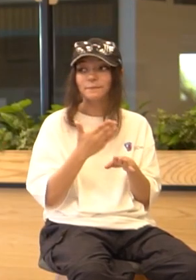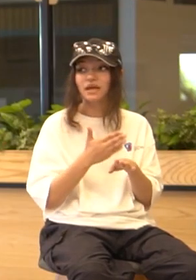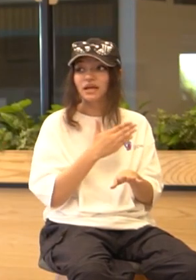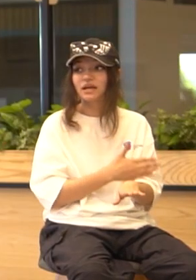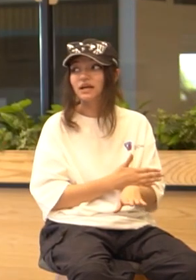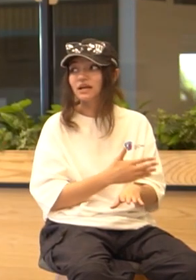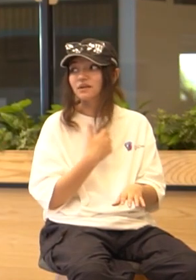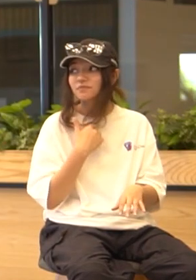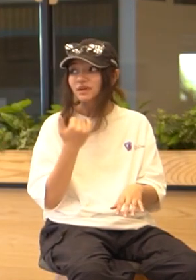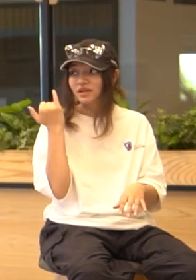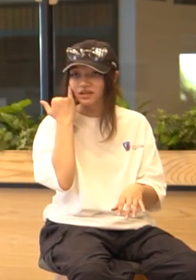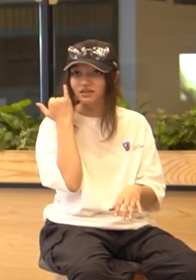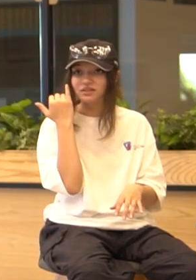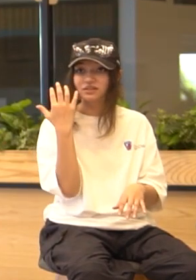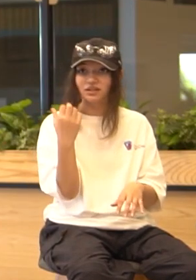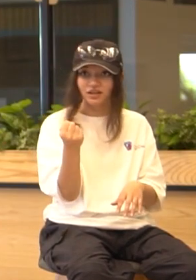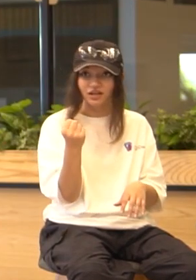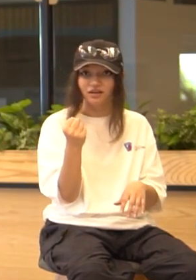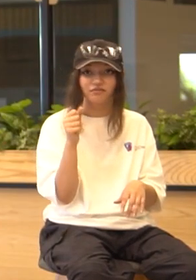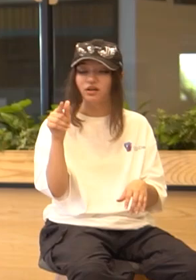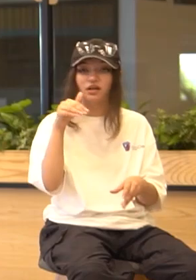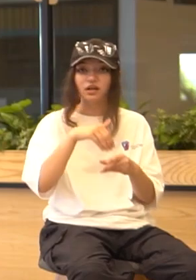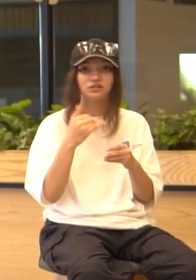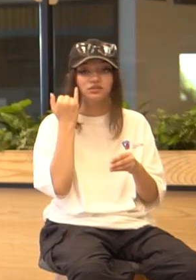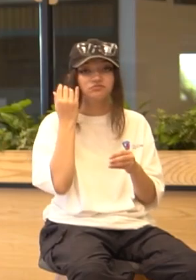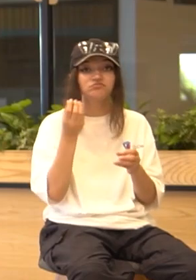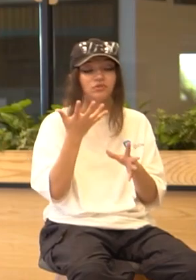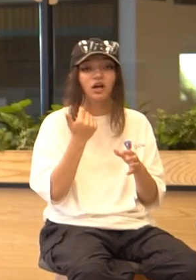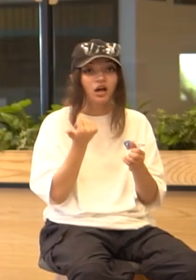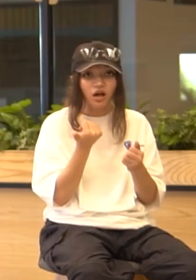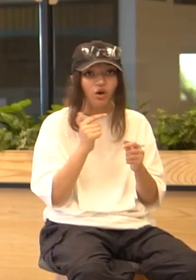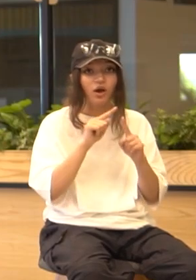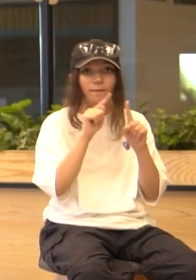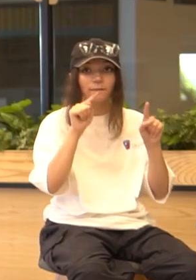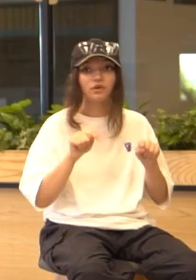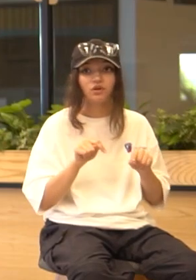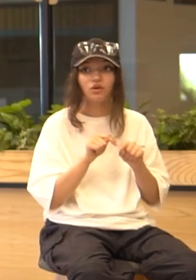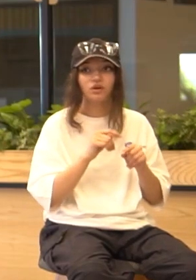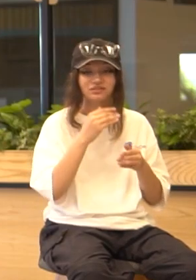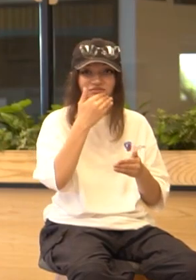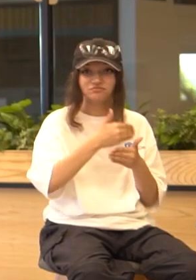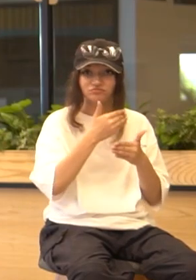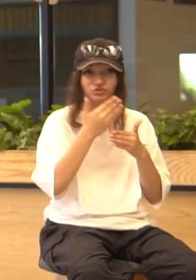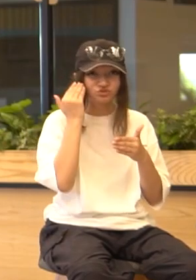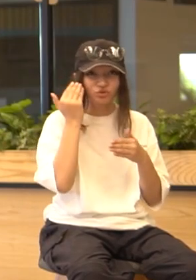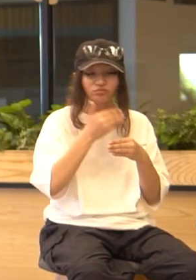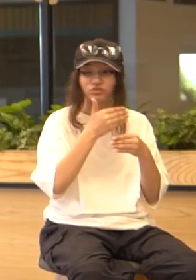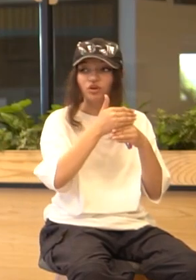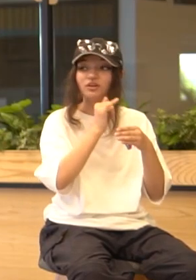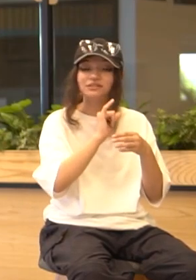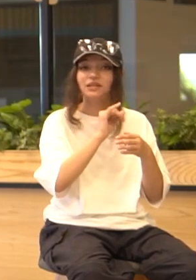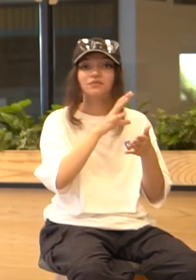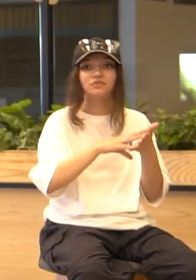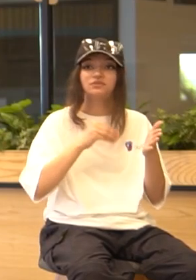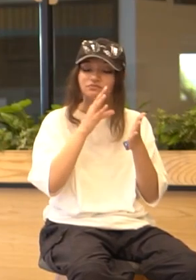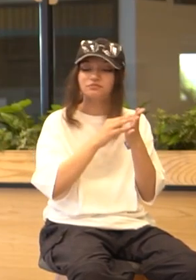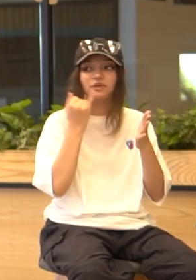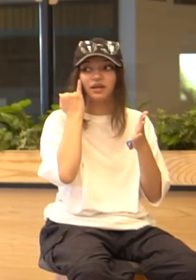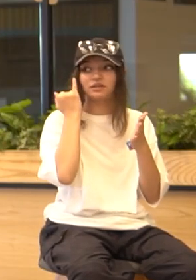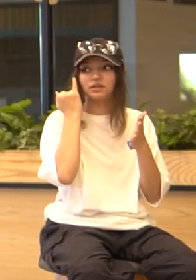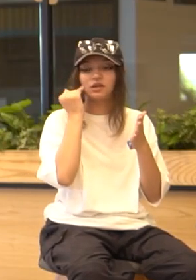blogs, right? Because like I said, Urdu is very complicated, or Urdu ke sare jor tor jo hai na wo different hote hain ek dusre pe,